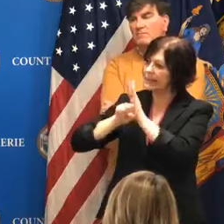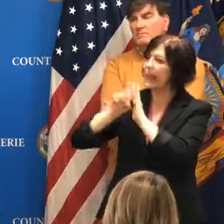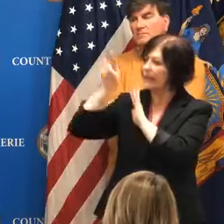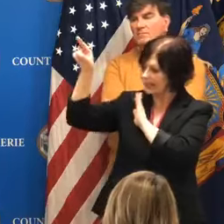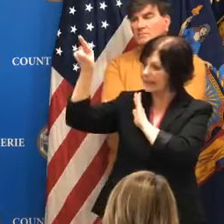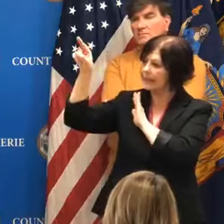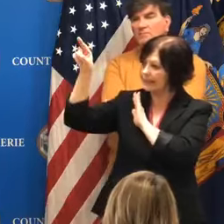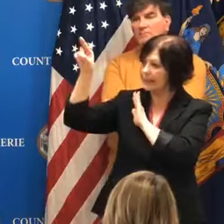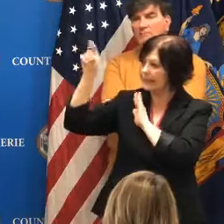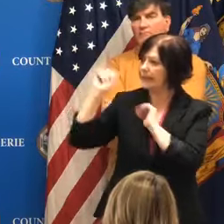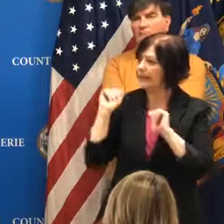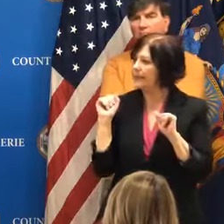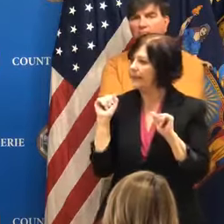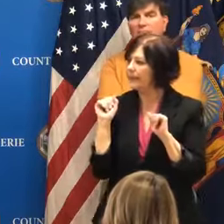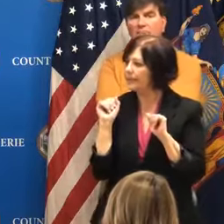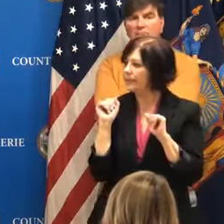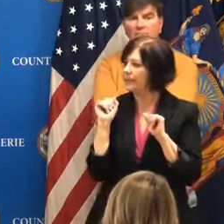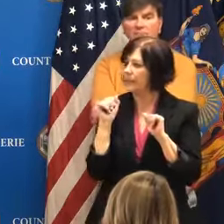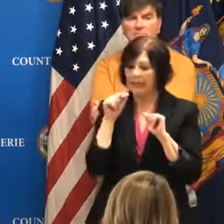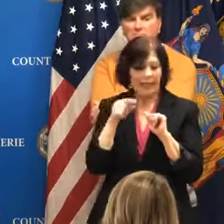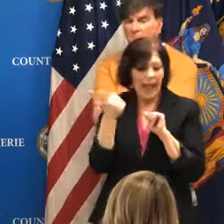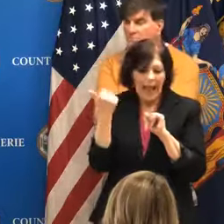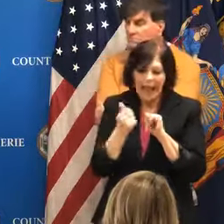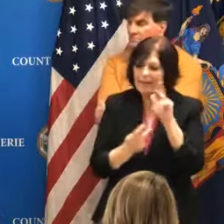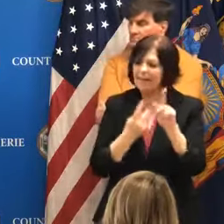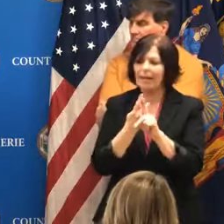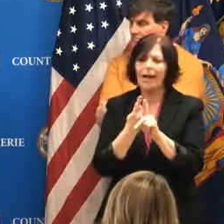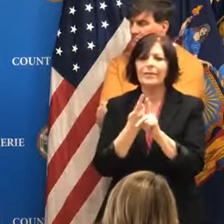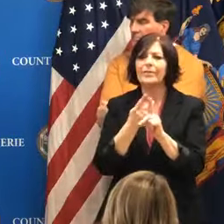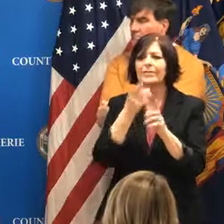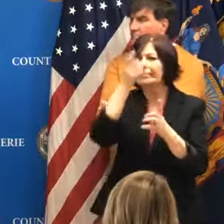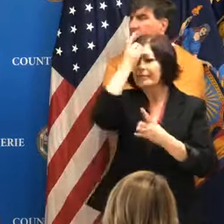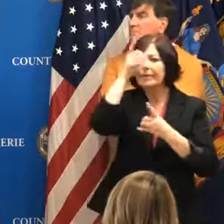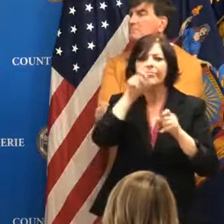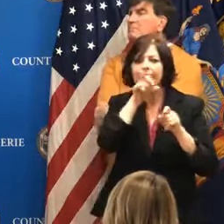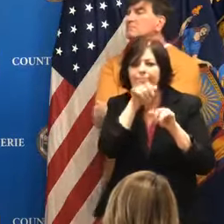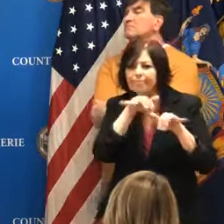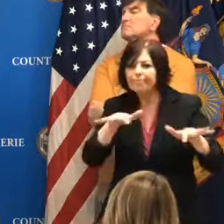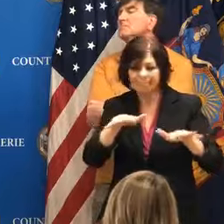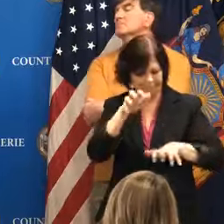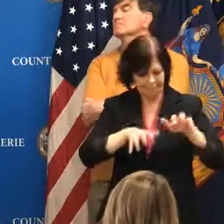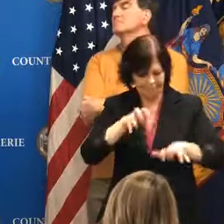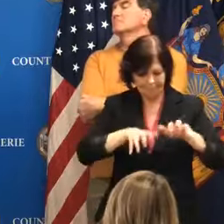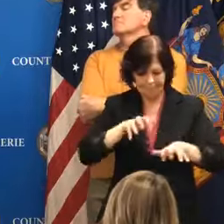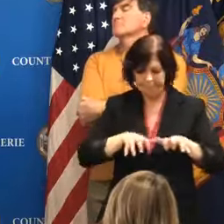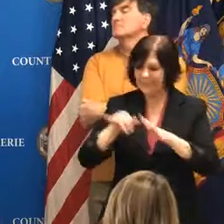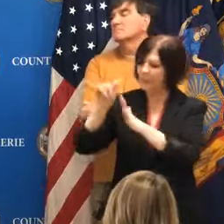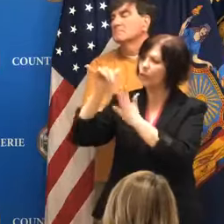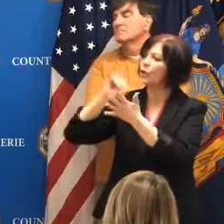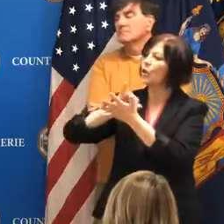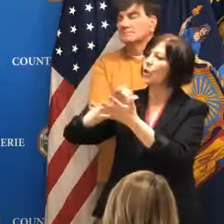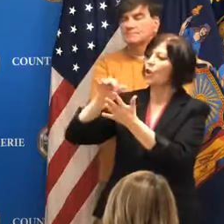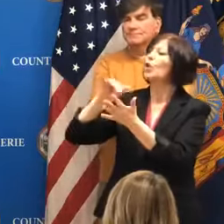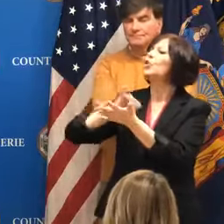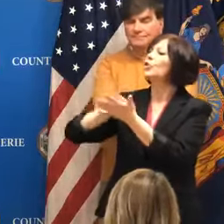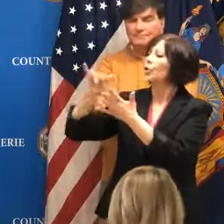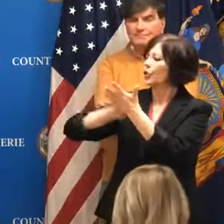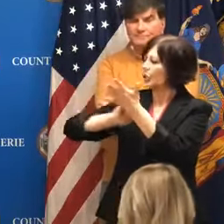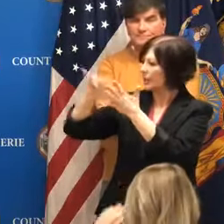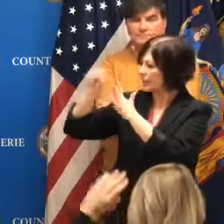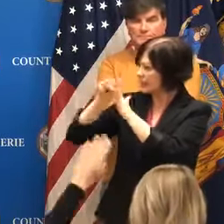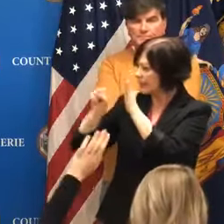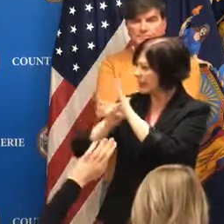would indicate a reportable communicable disease that gets entered into the New York State ECLAIRS system,